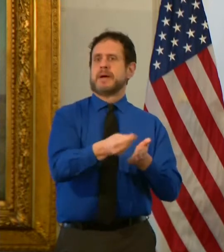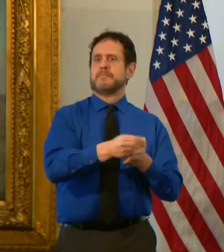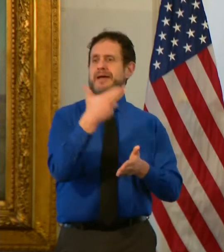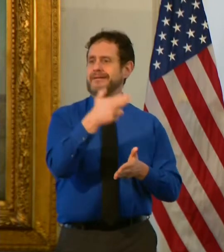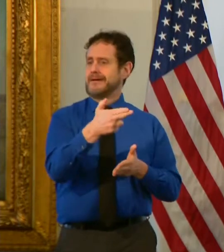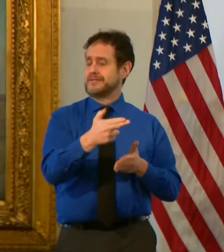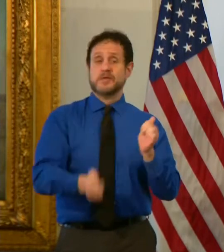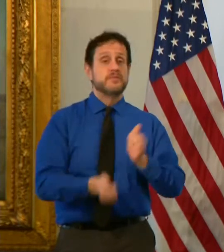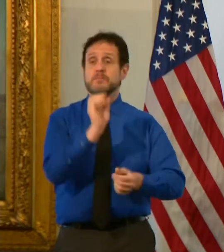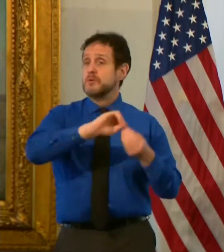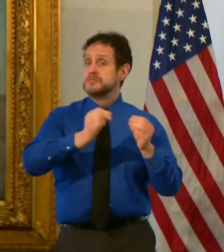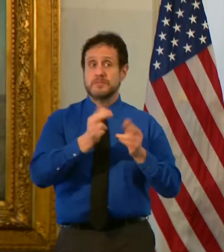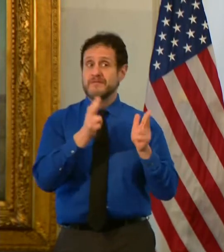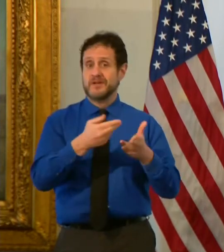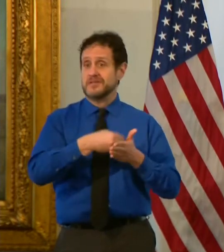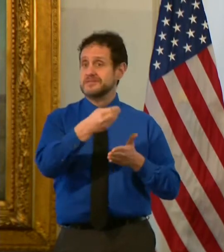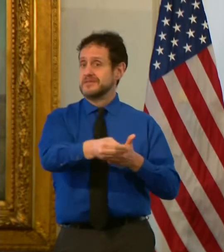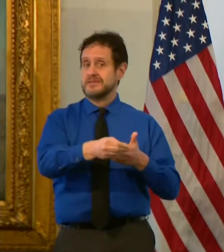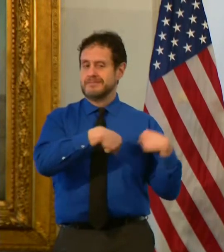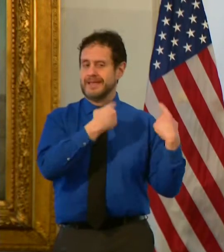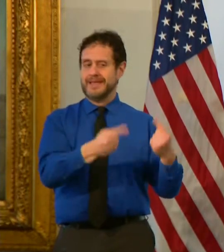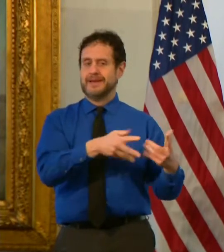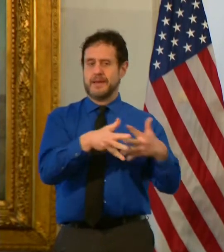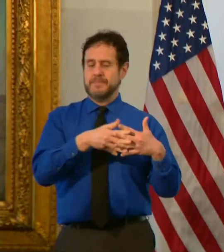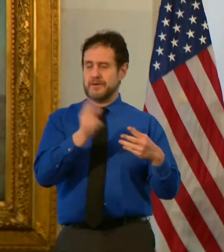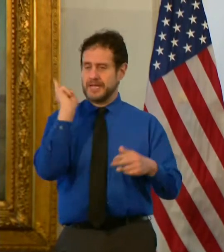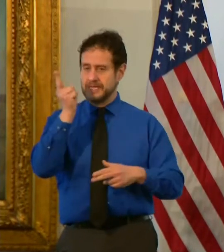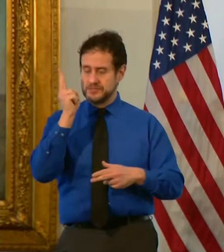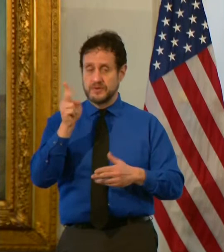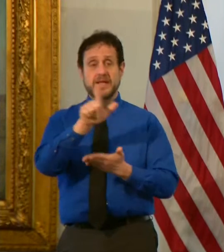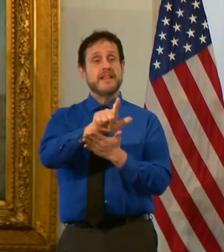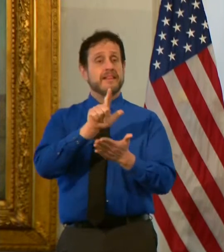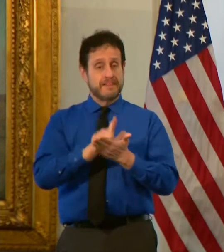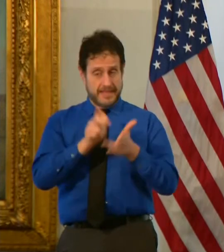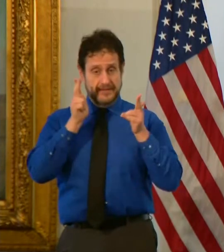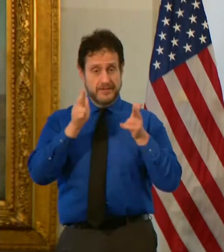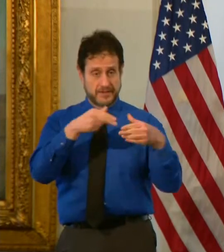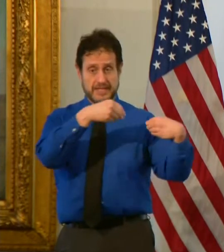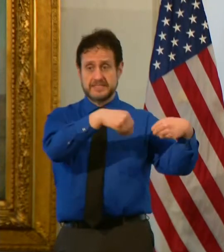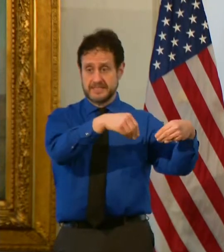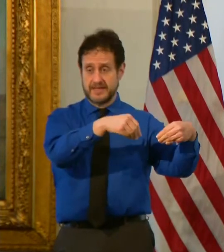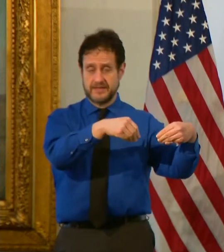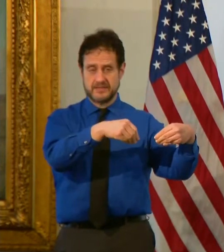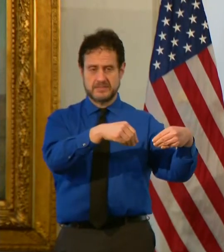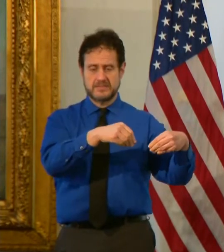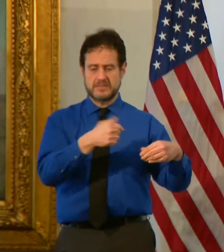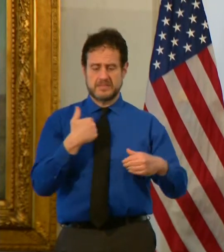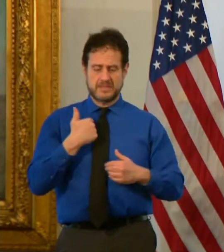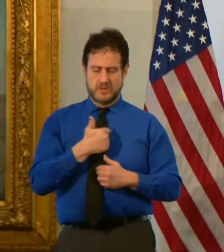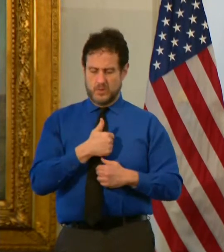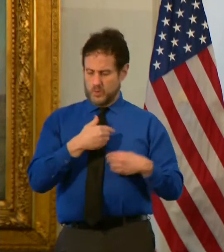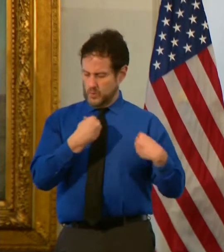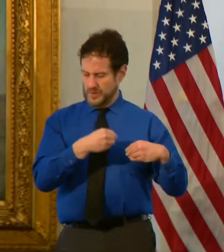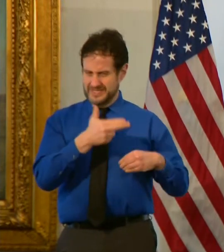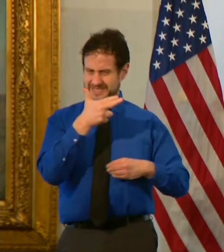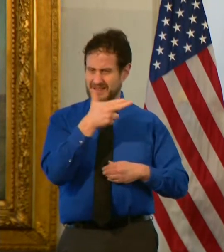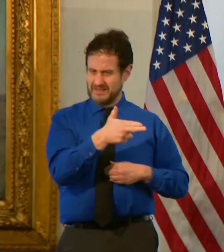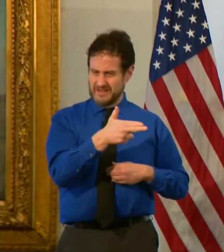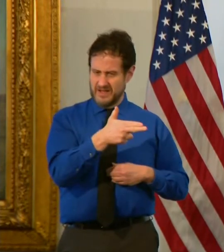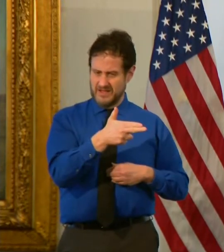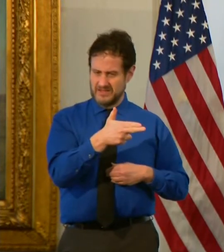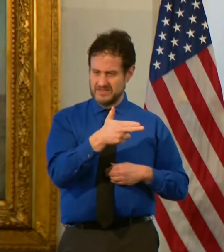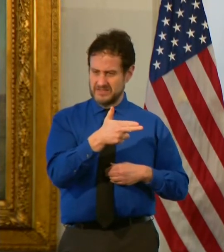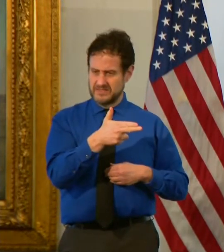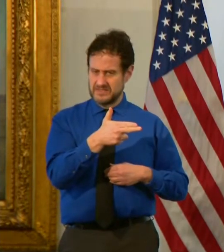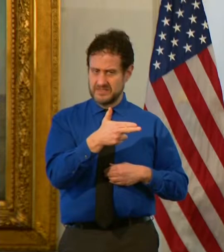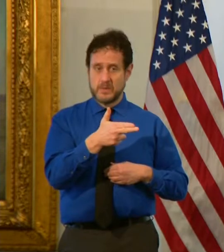American history. Legal gun sales have continued to outpace hands that are available